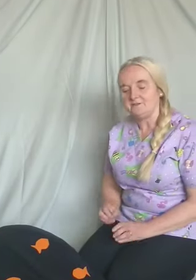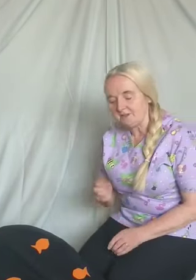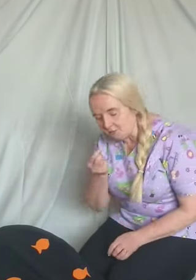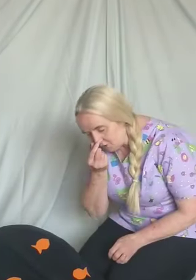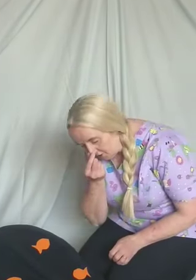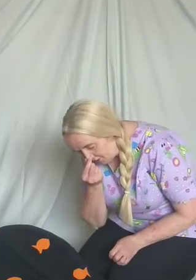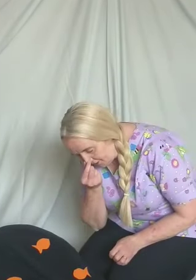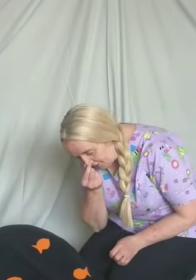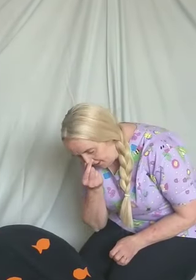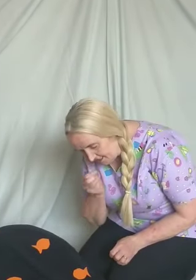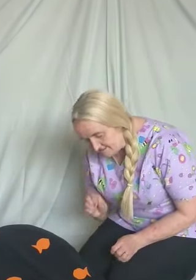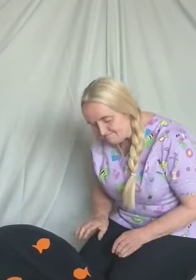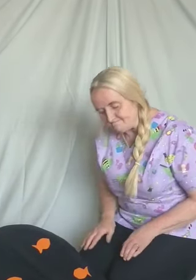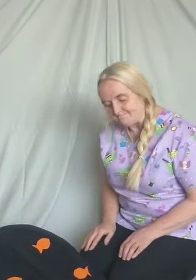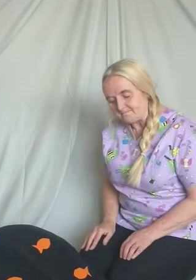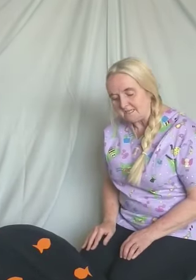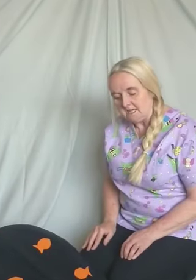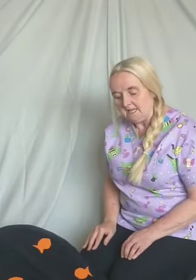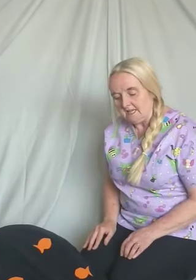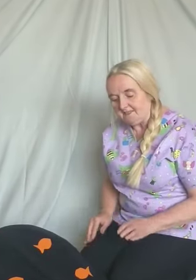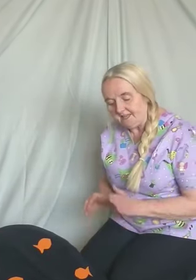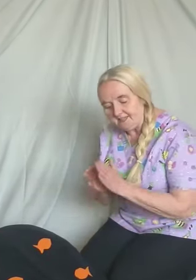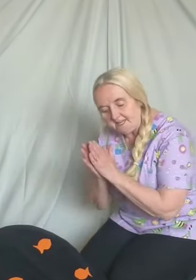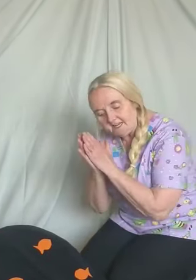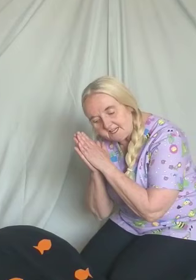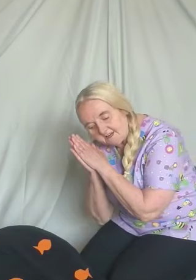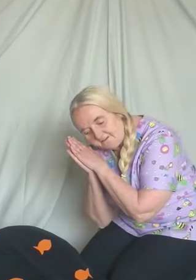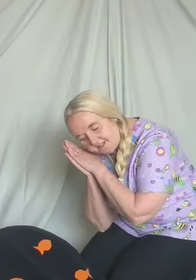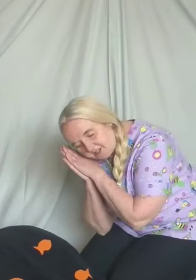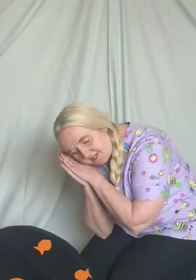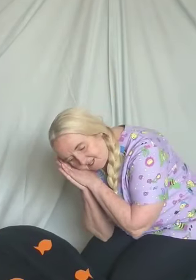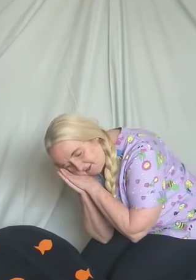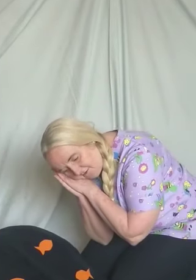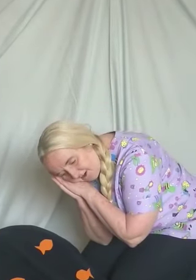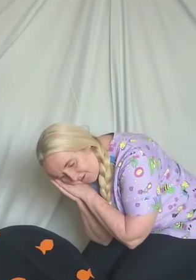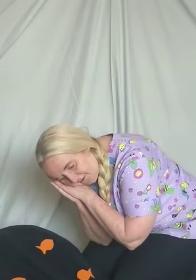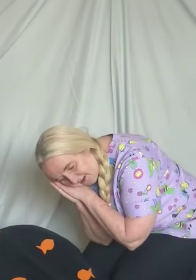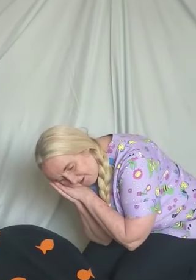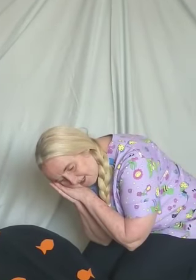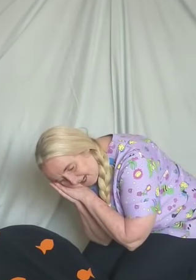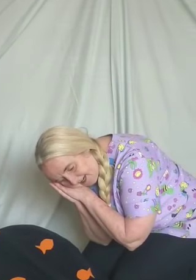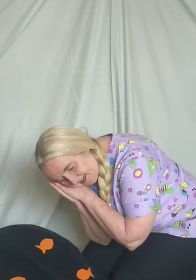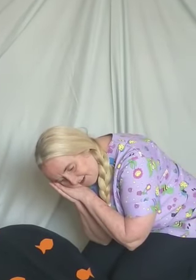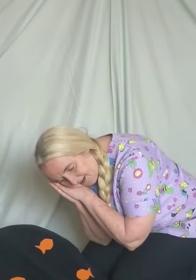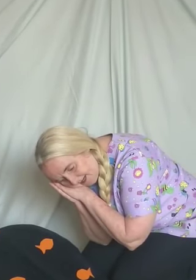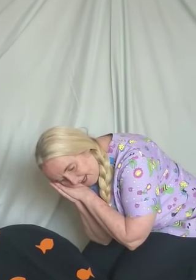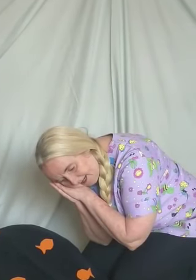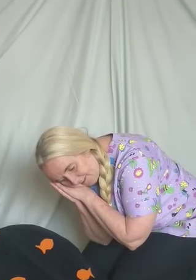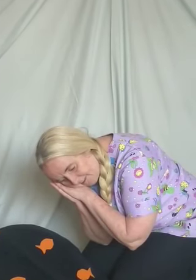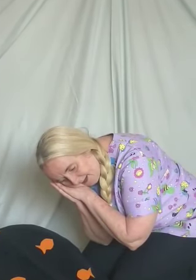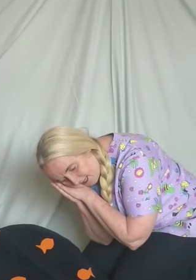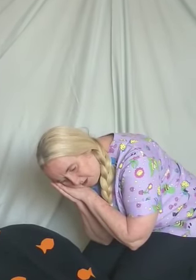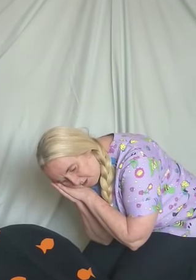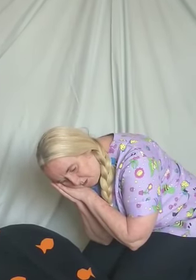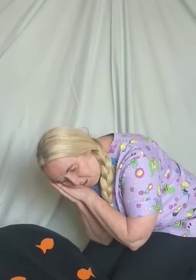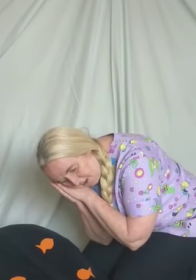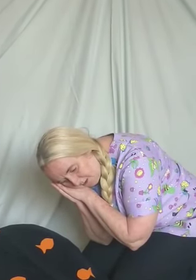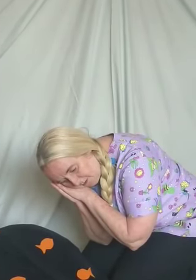the ocean. Then the little fish got so very, very tired and they came back to the